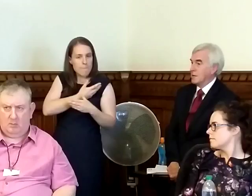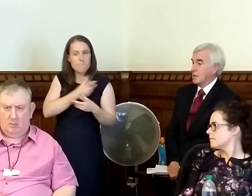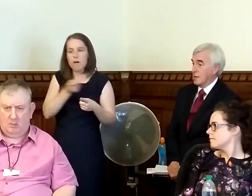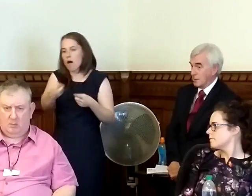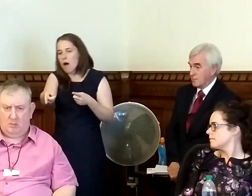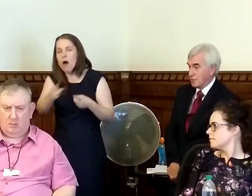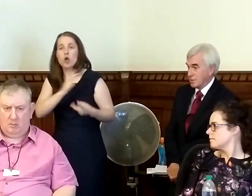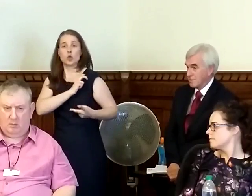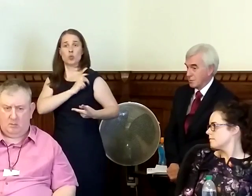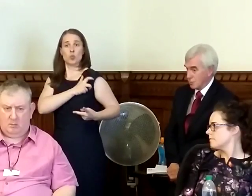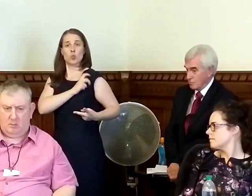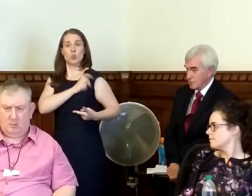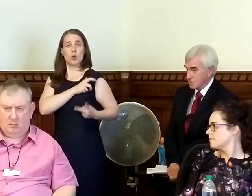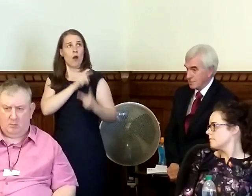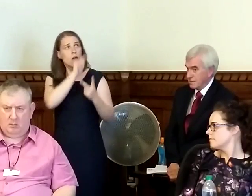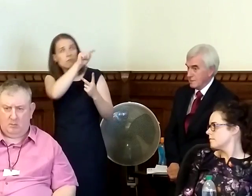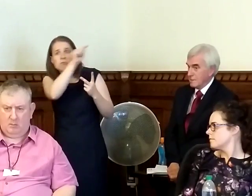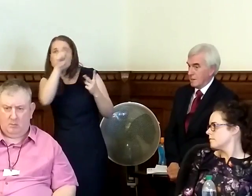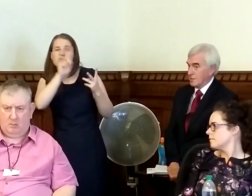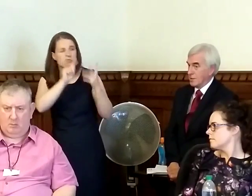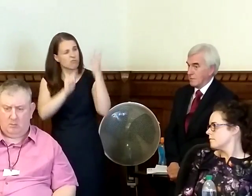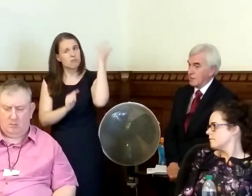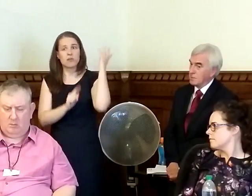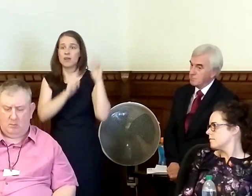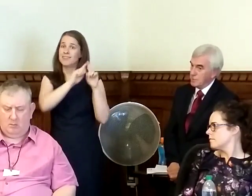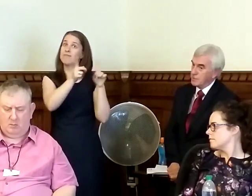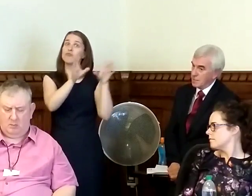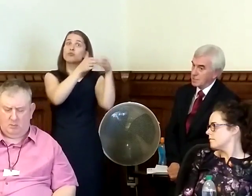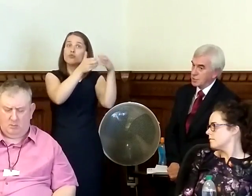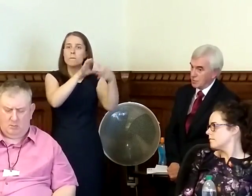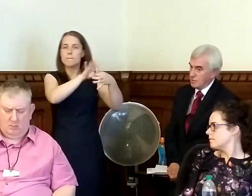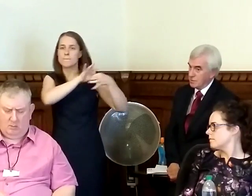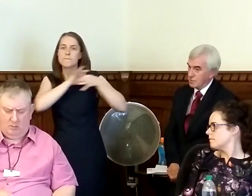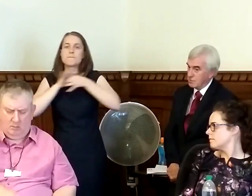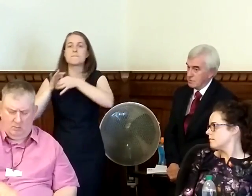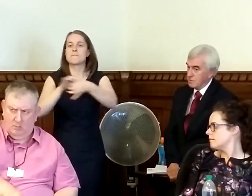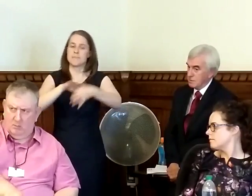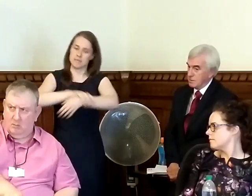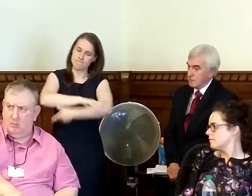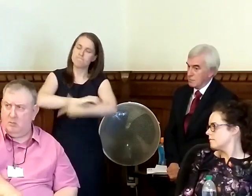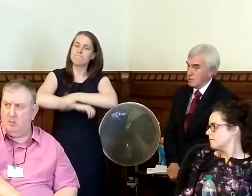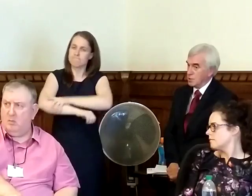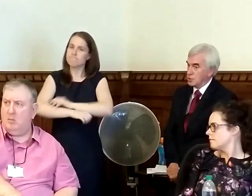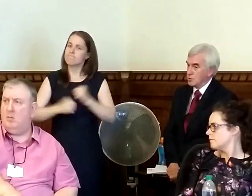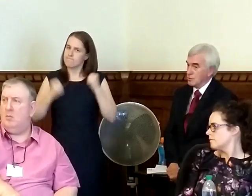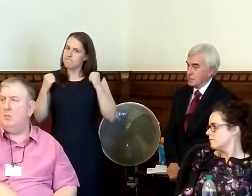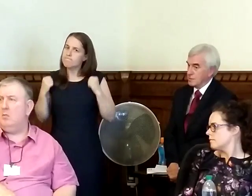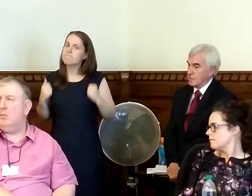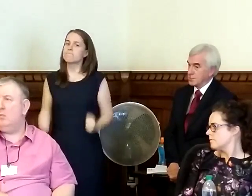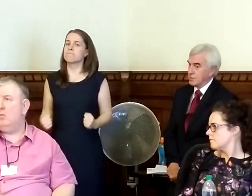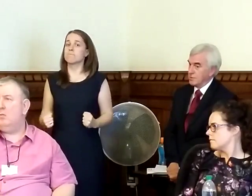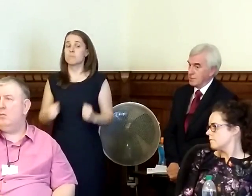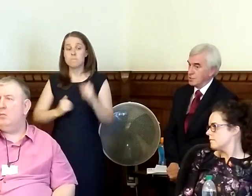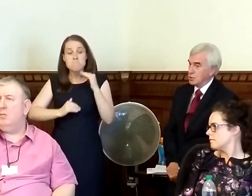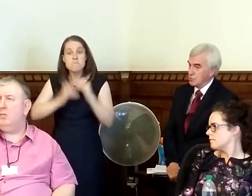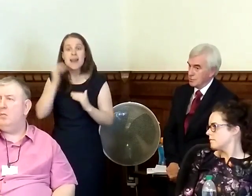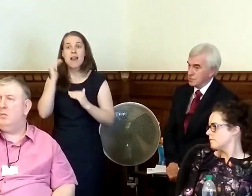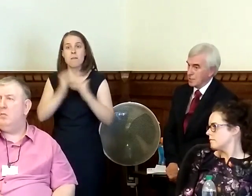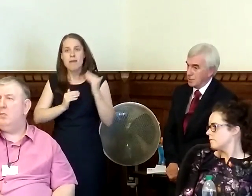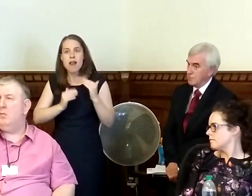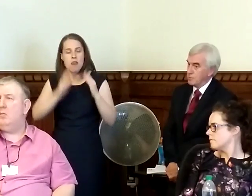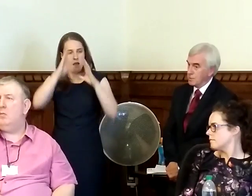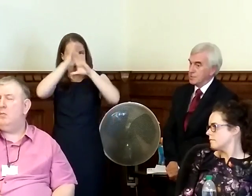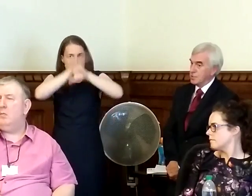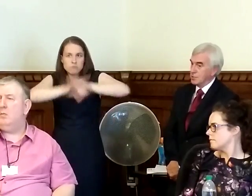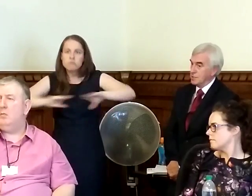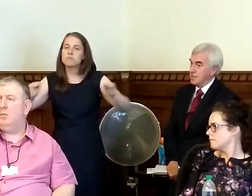union movement and other progressive groups. I think if we can build that strength, will ensure that strength